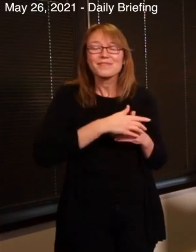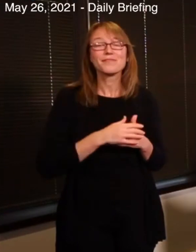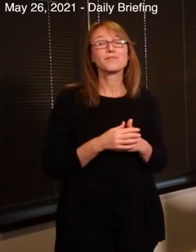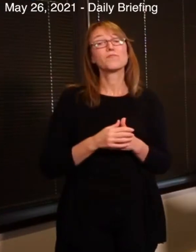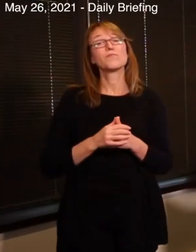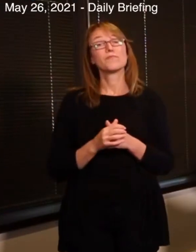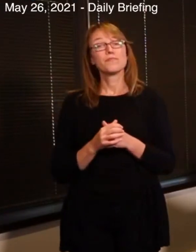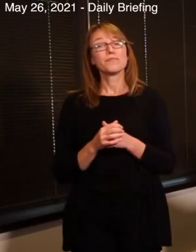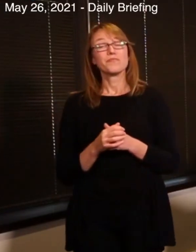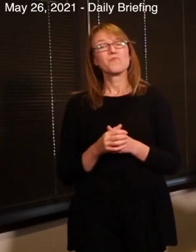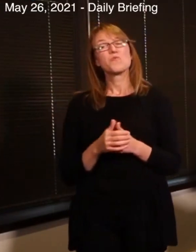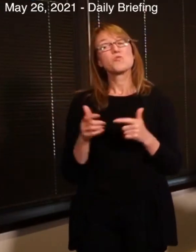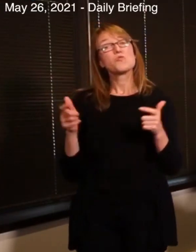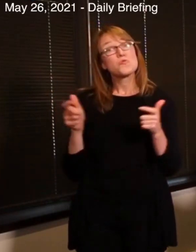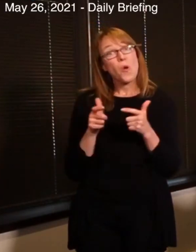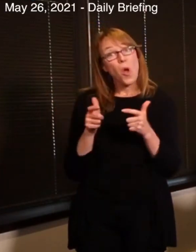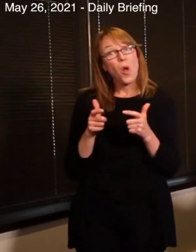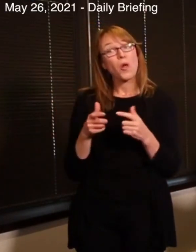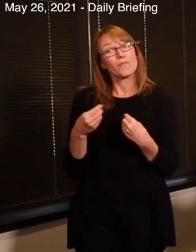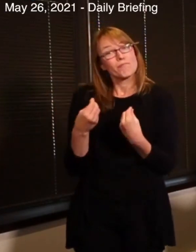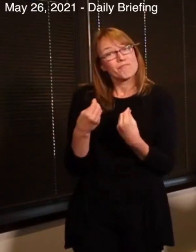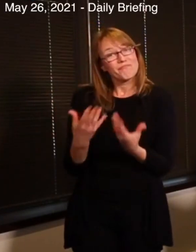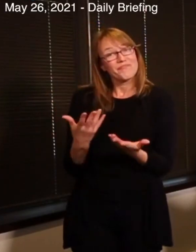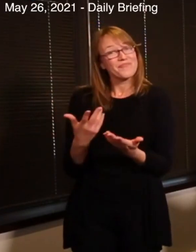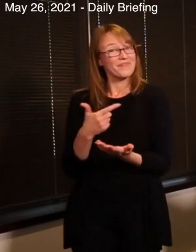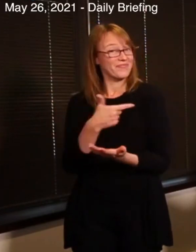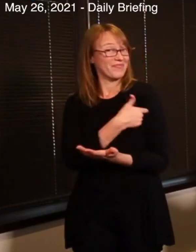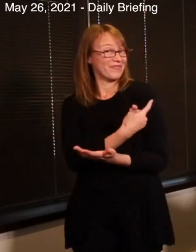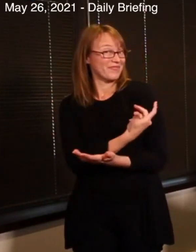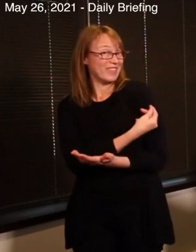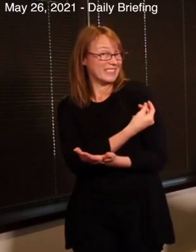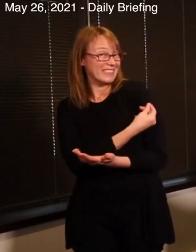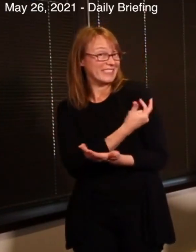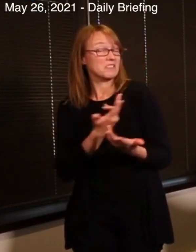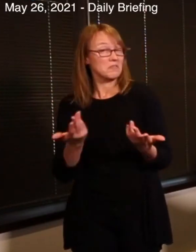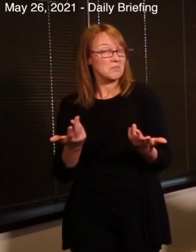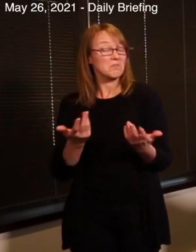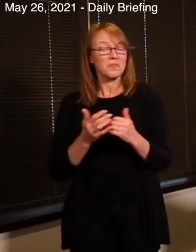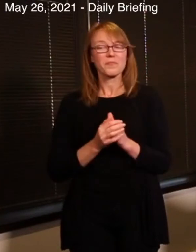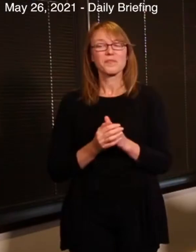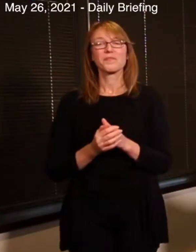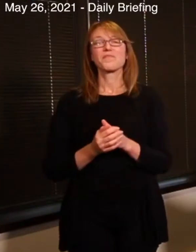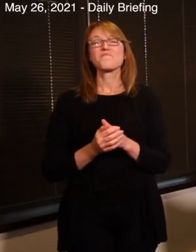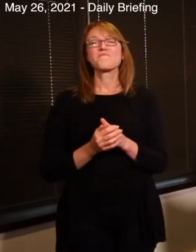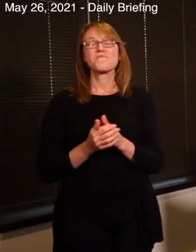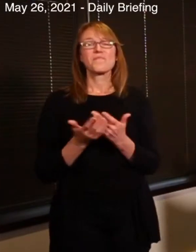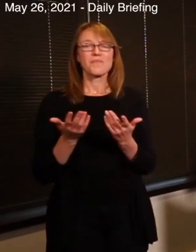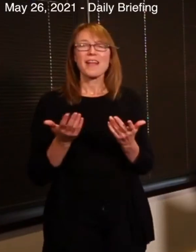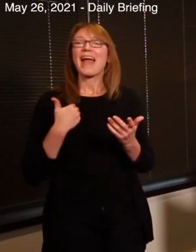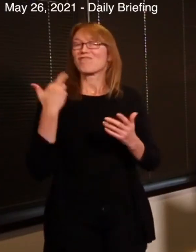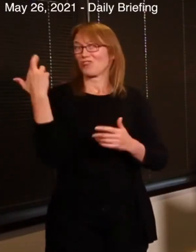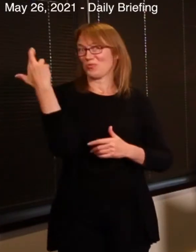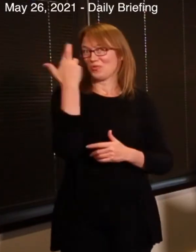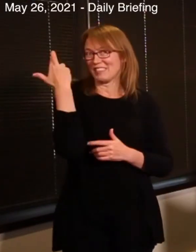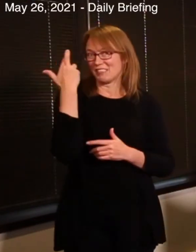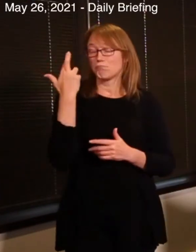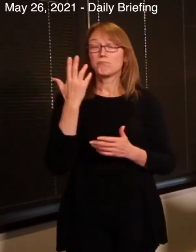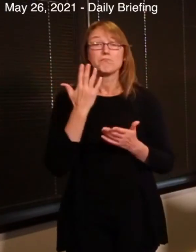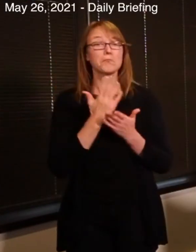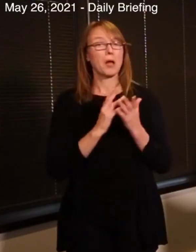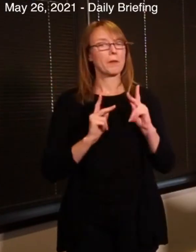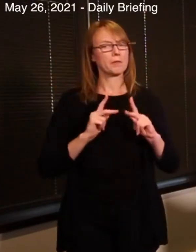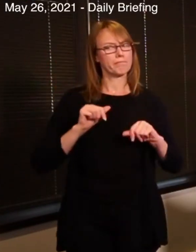there's different challenges that are involved with getting some of those populations vaccinated, whether they're not comfortable coming to a mass event or they don't have transportation